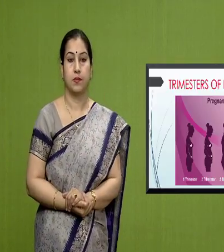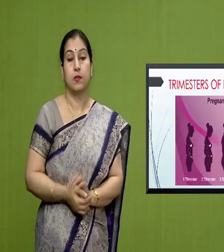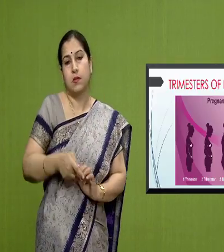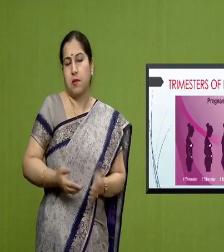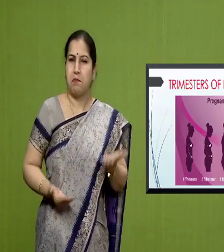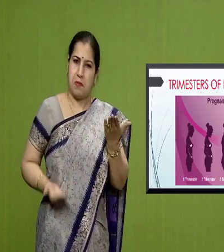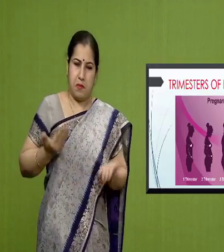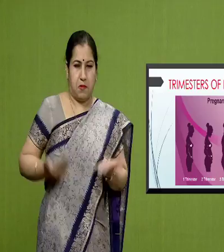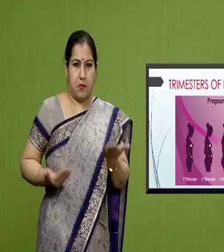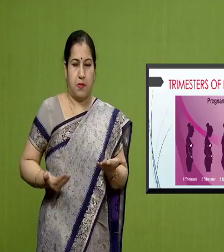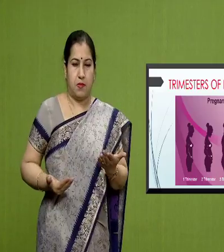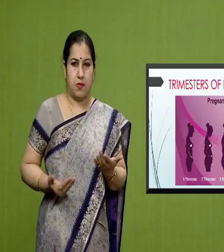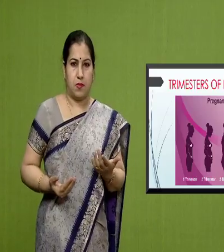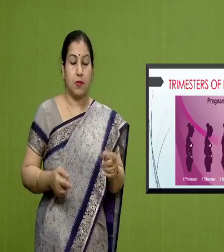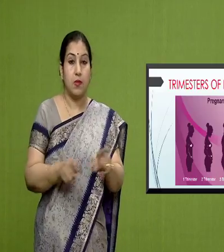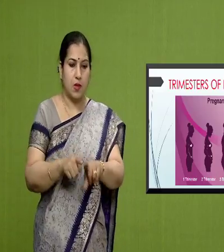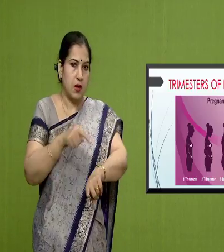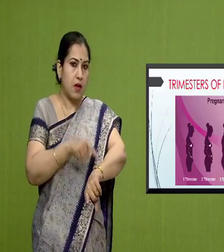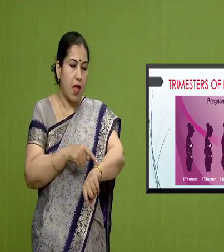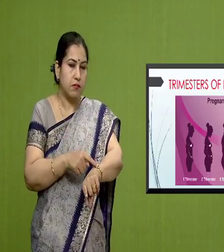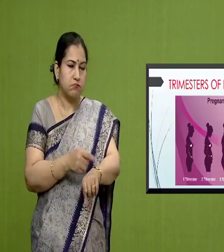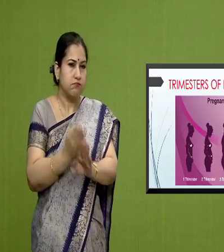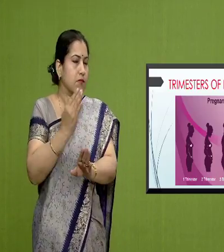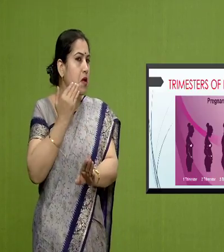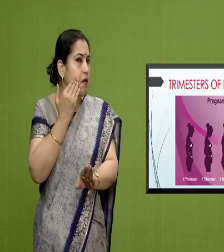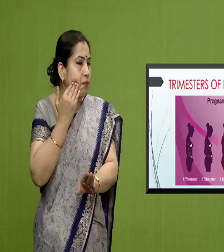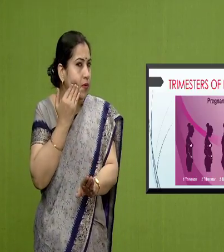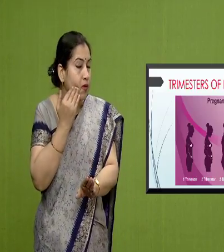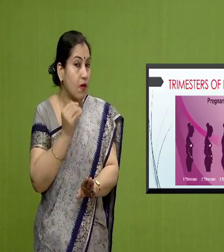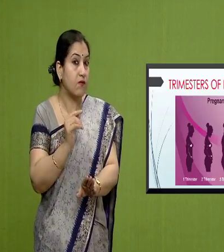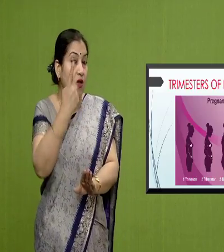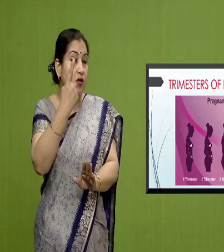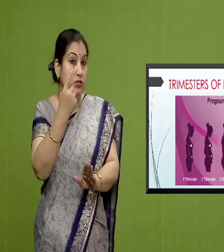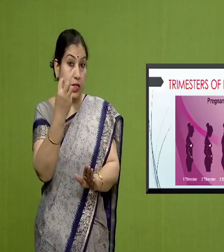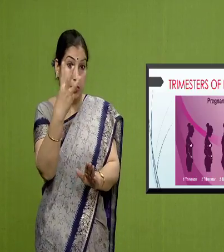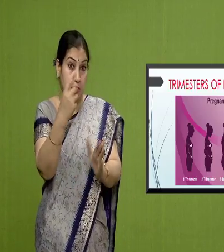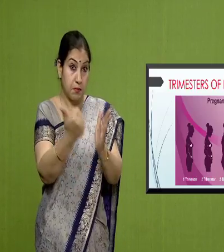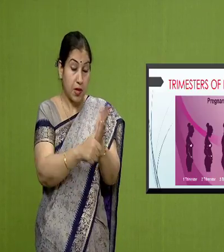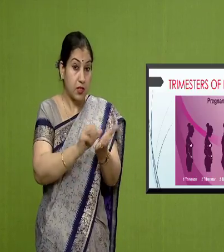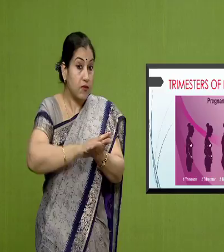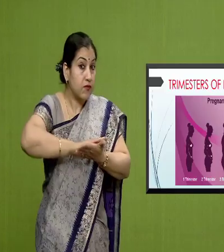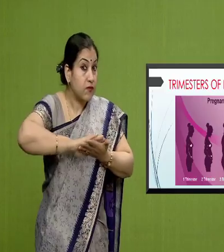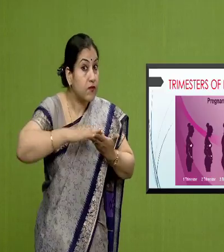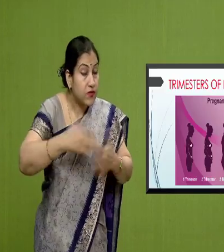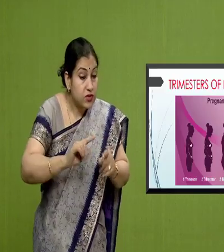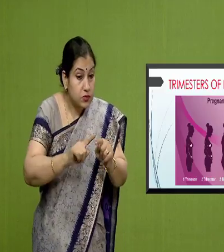There may not be clear-cut time when first trimester has progressed